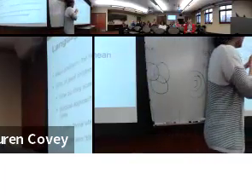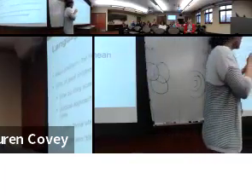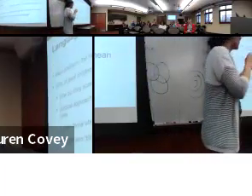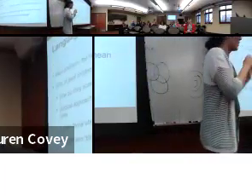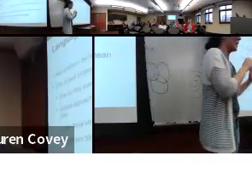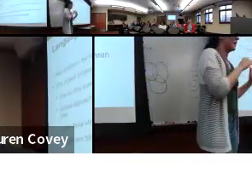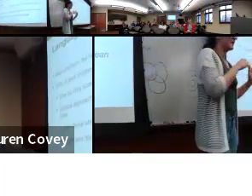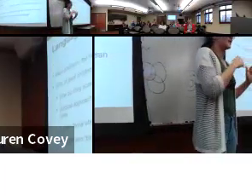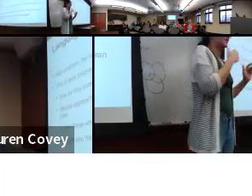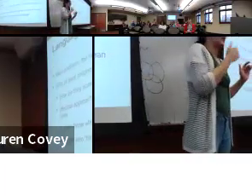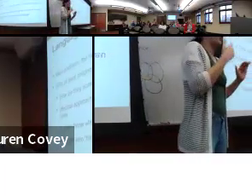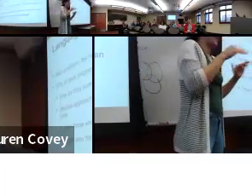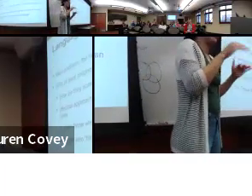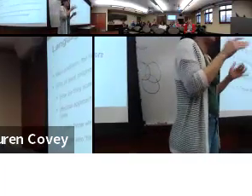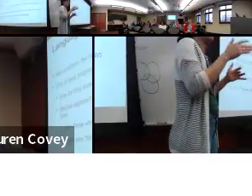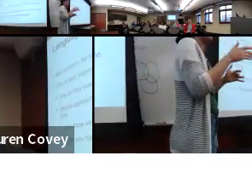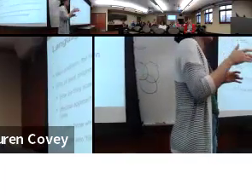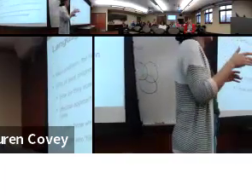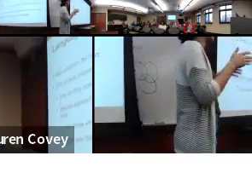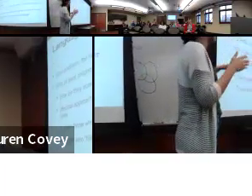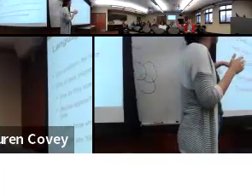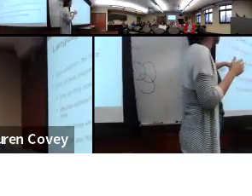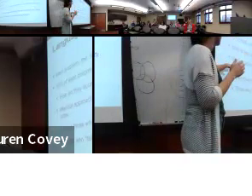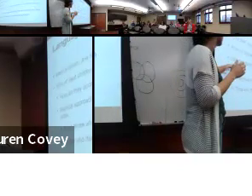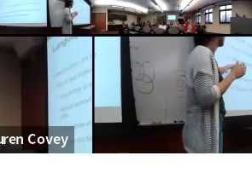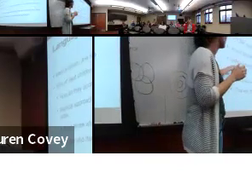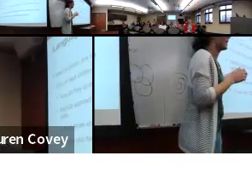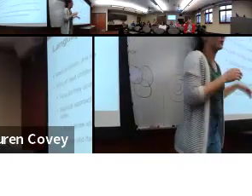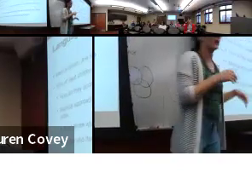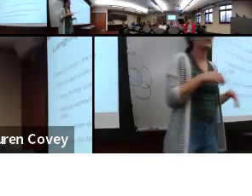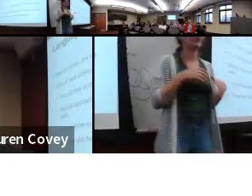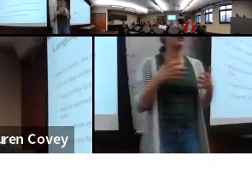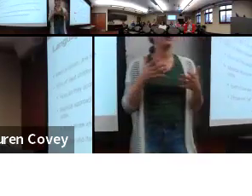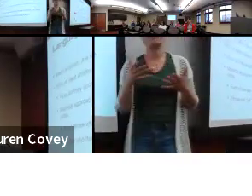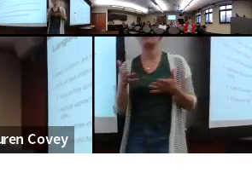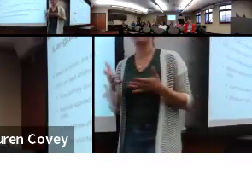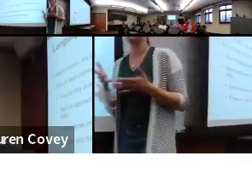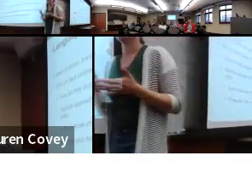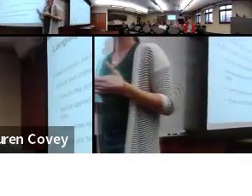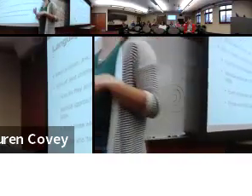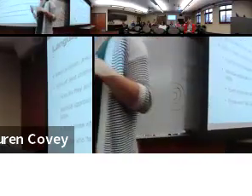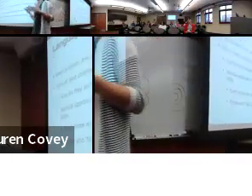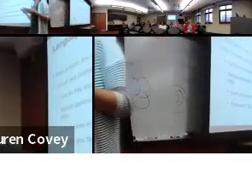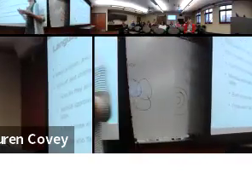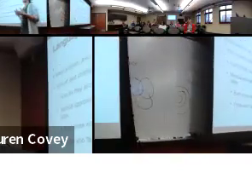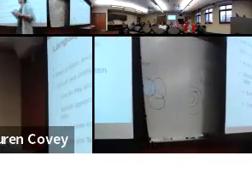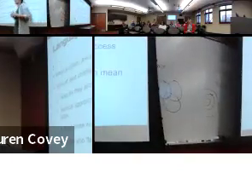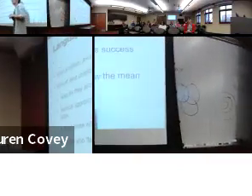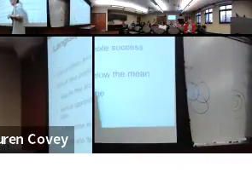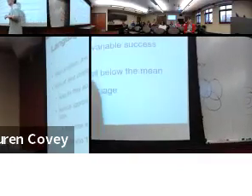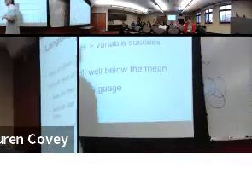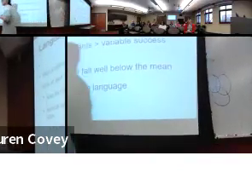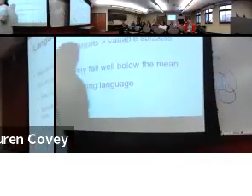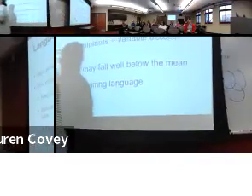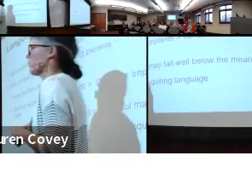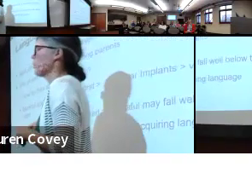The problem, of course, with cochlear implants is that they don't actually restore hearing. So we have variable success rates for implants. So for some people, they work well,